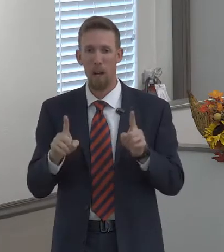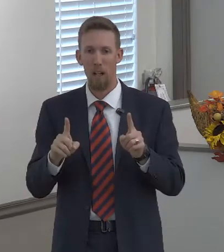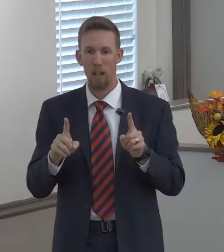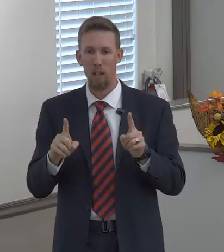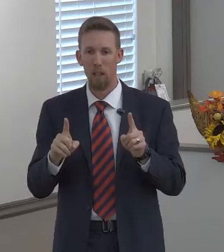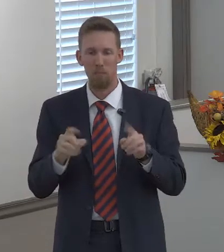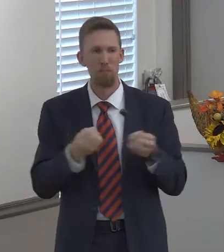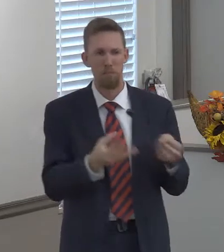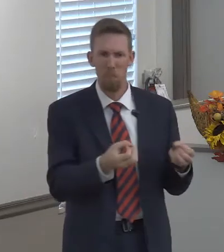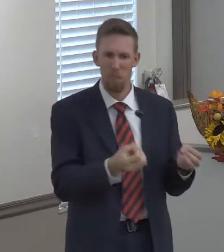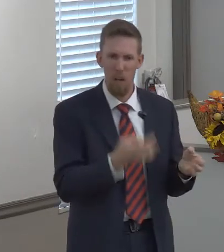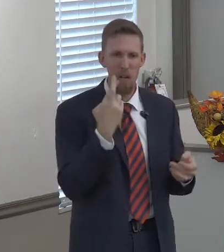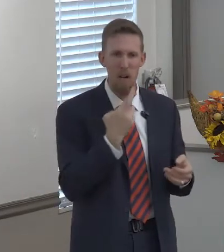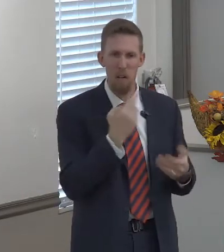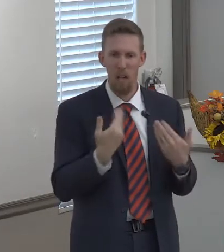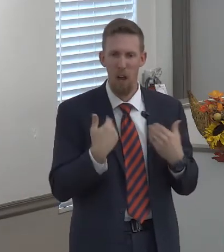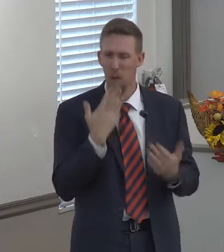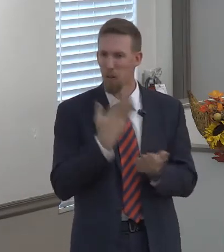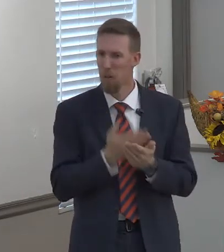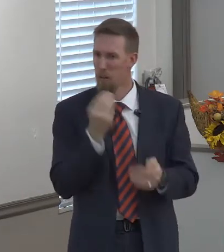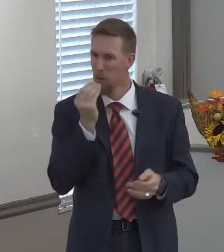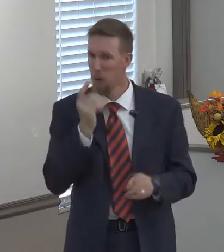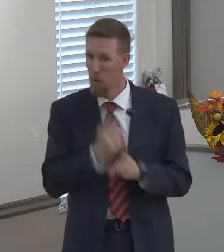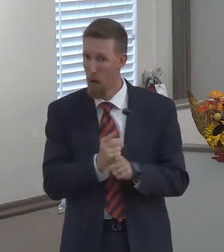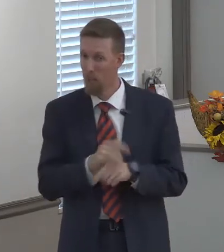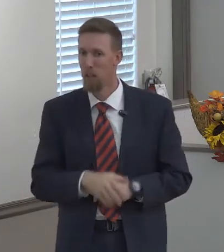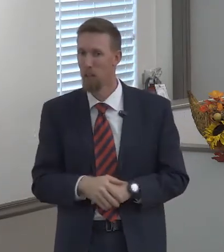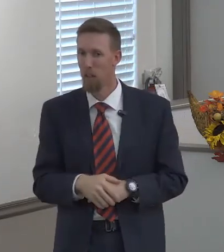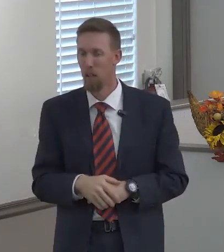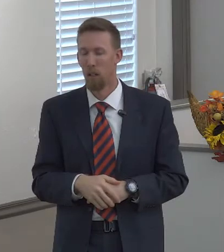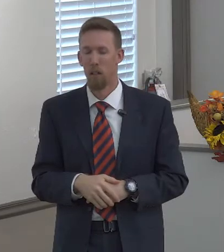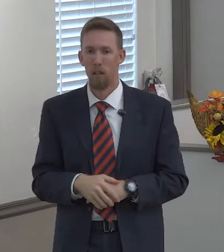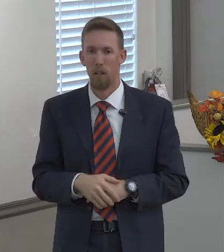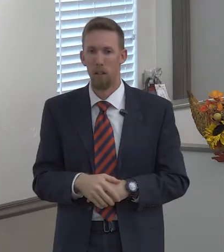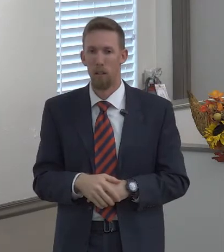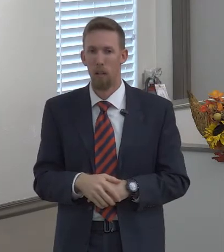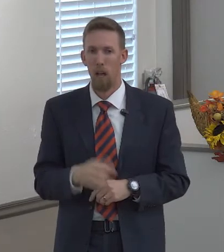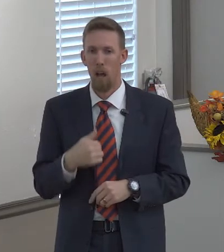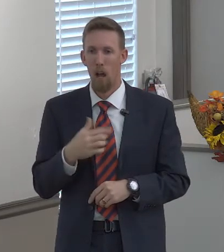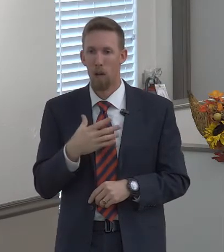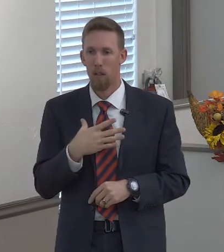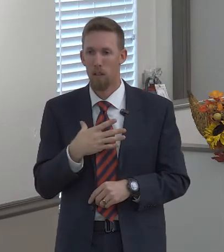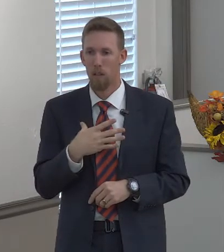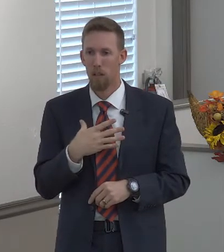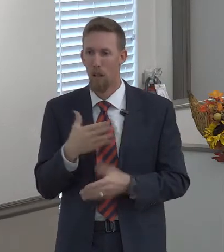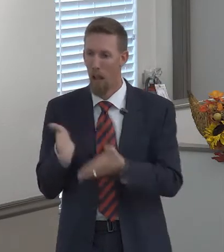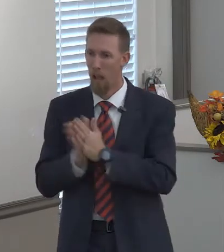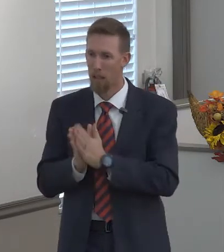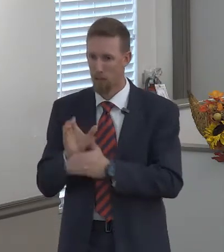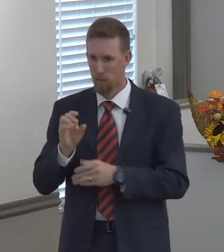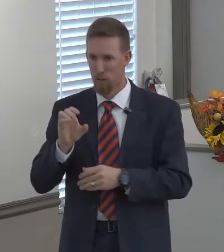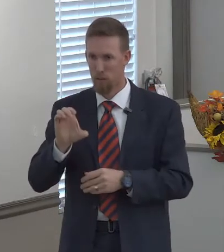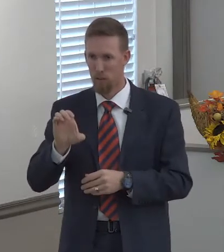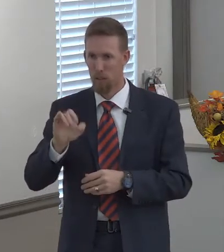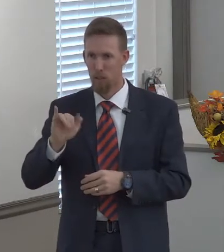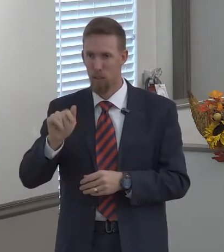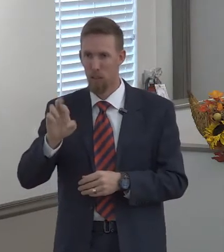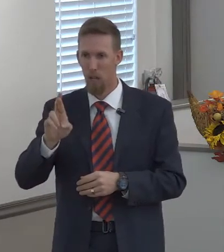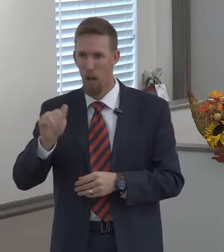it's not like we're going to totally lose it. but you walk away and you go,